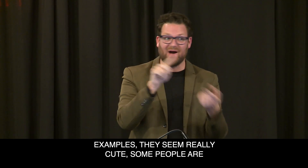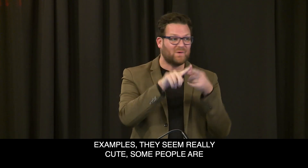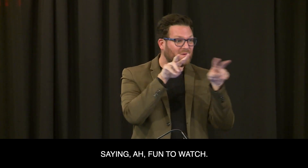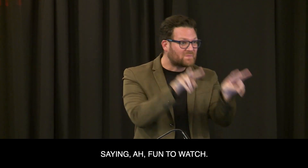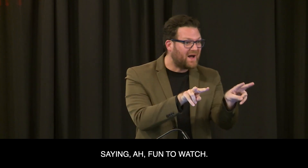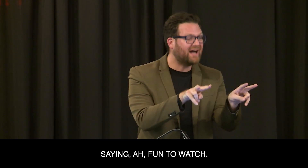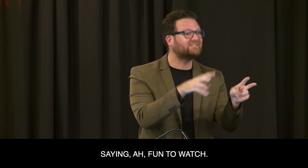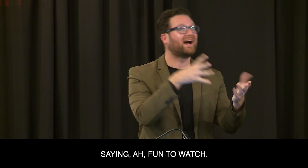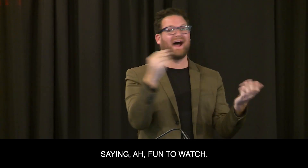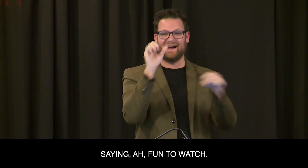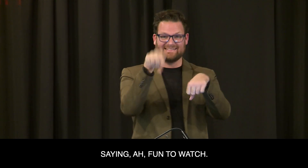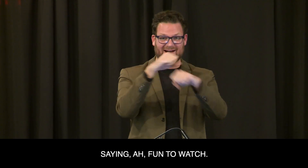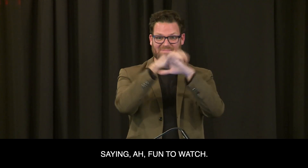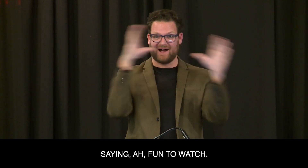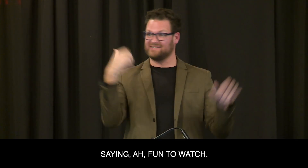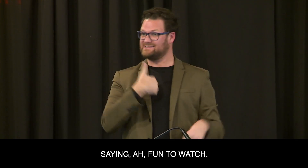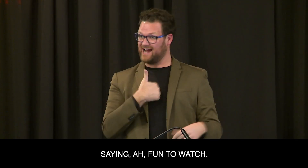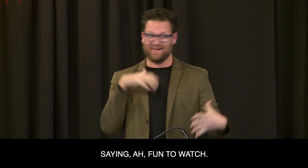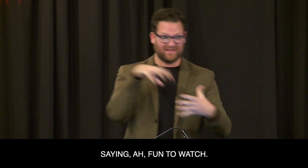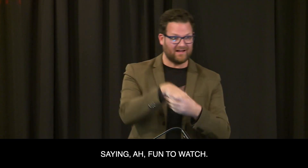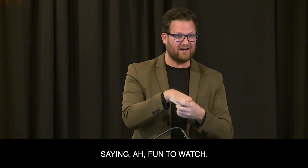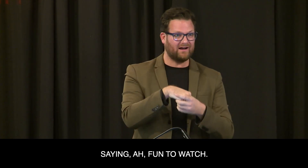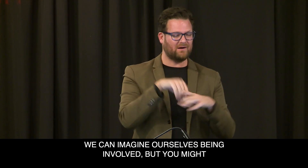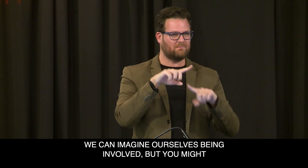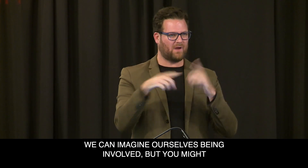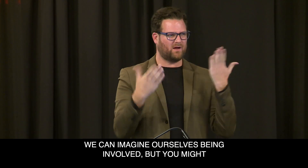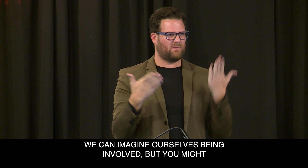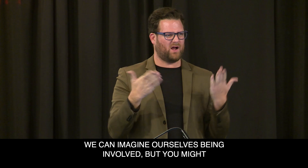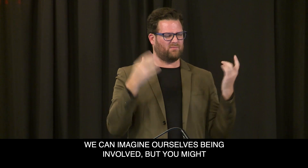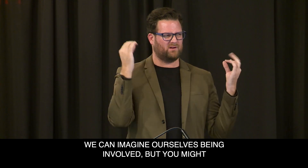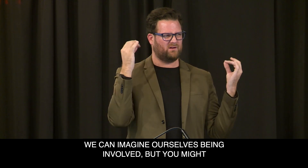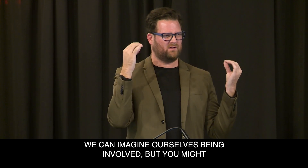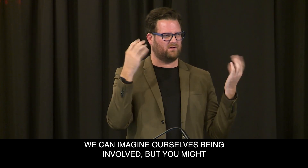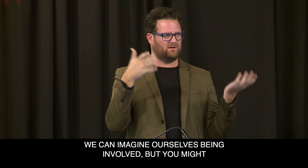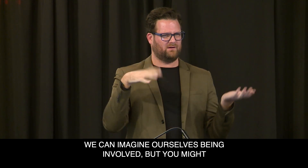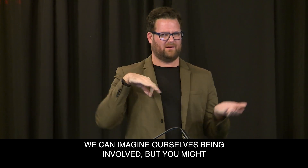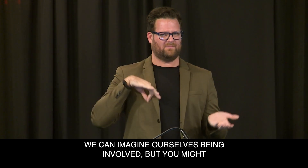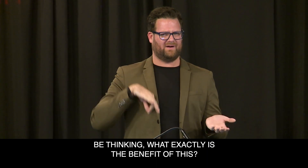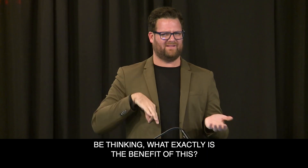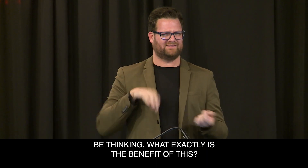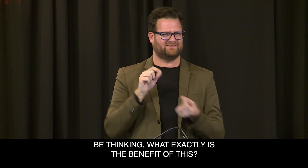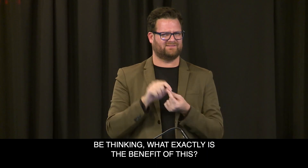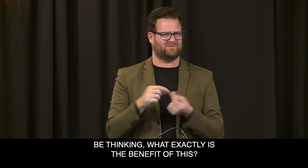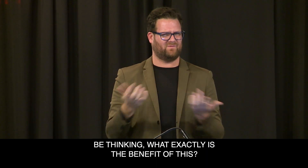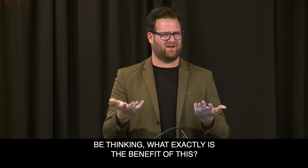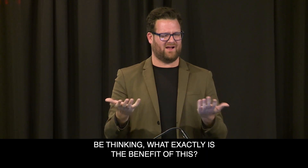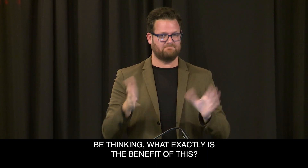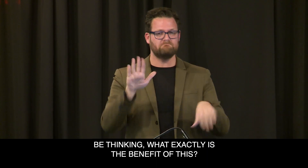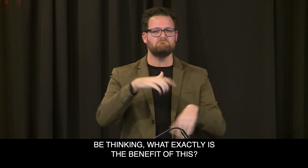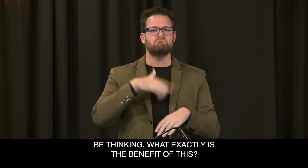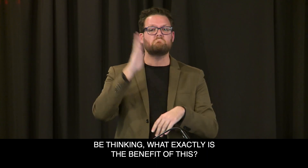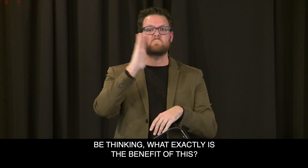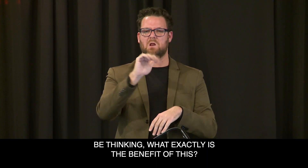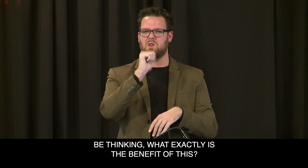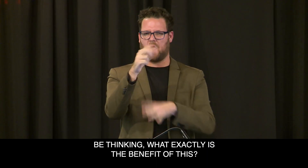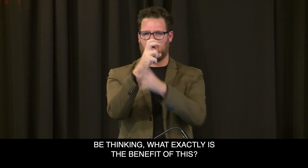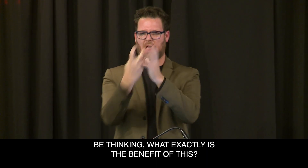saying, "Aw, fun to watch." We can imagine ourselves being involved, but you might be thinking, what exactly is the benefit